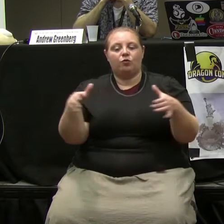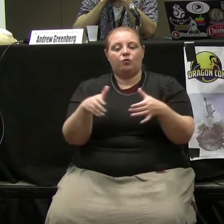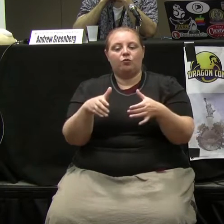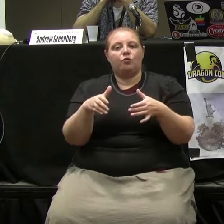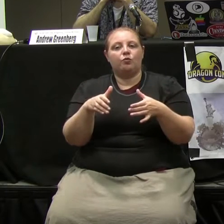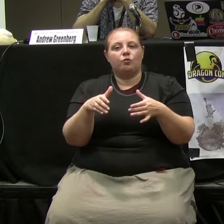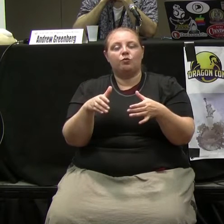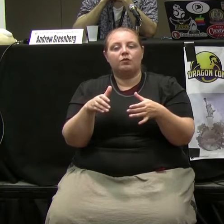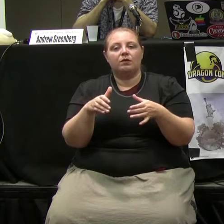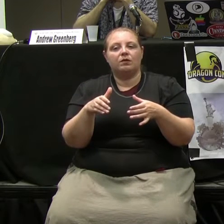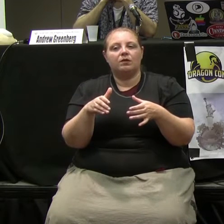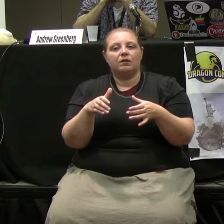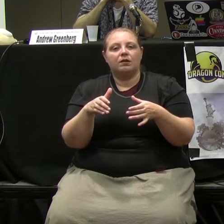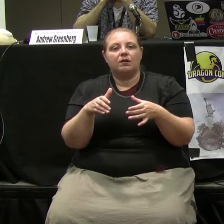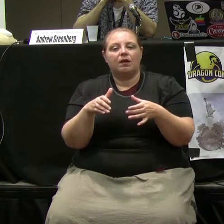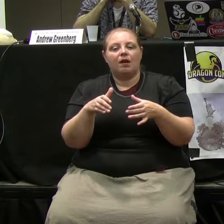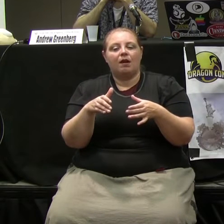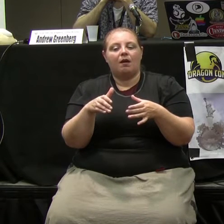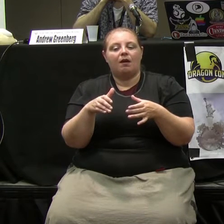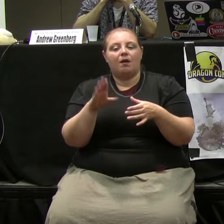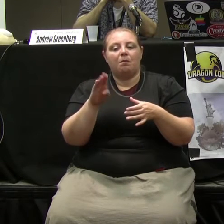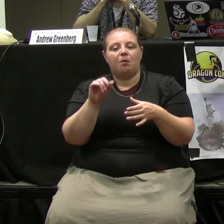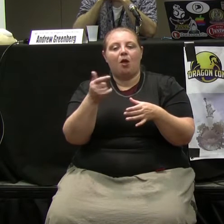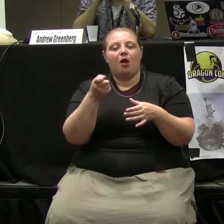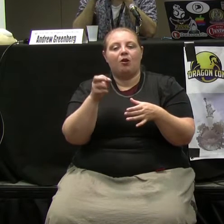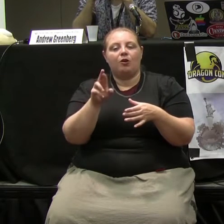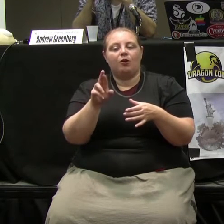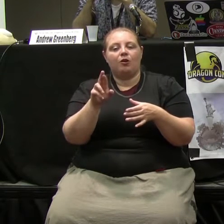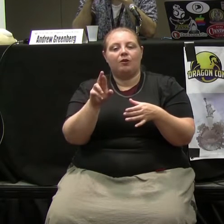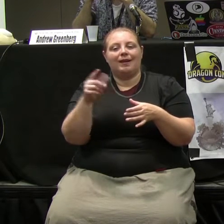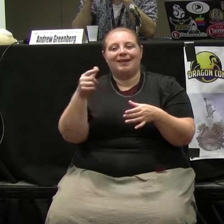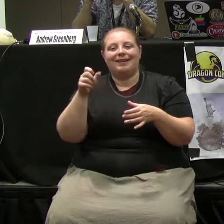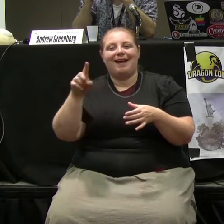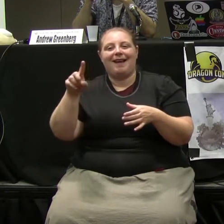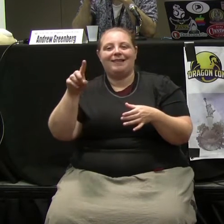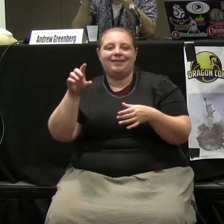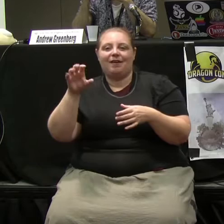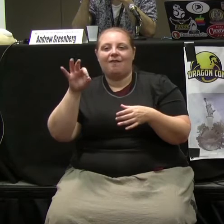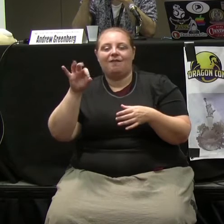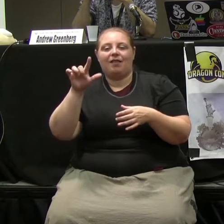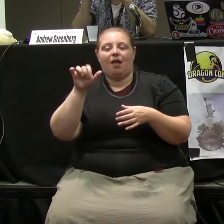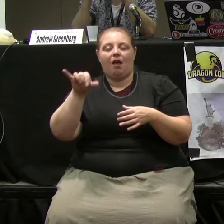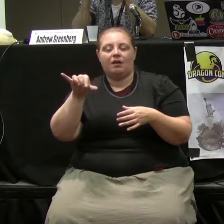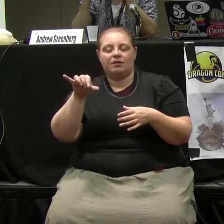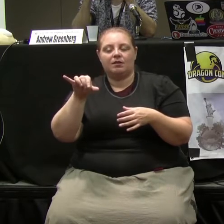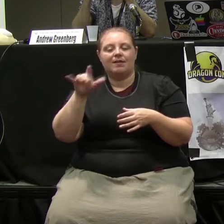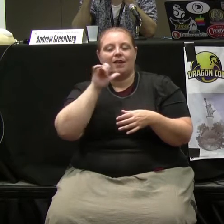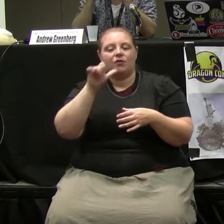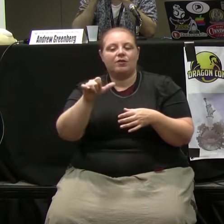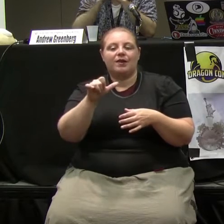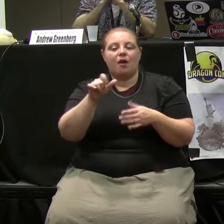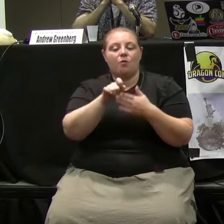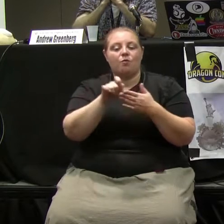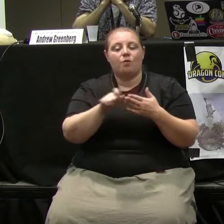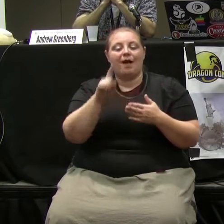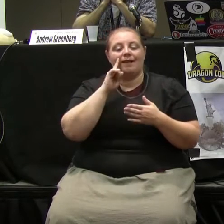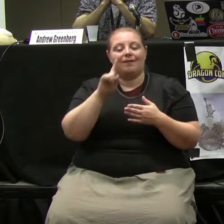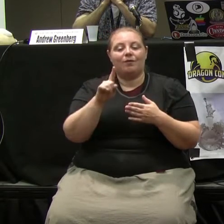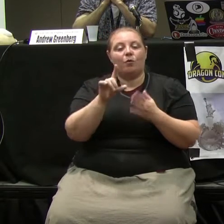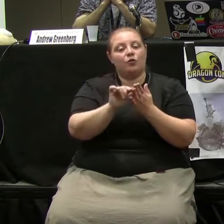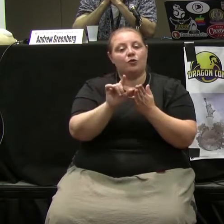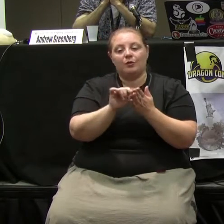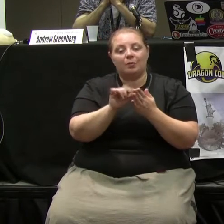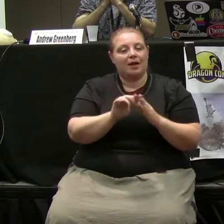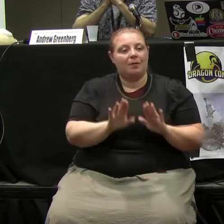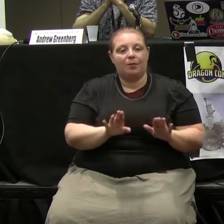really insider blogger gadflies that aren't, you know, necessarily writing for a major newspaper